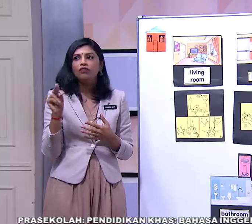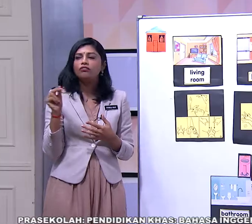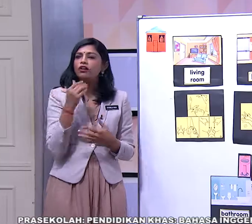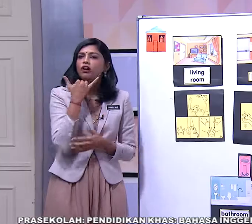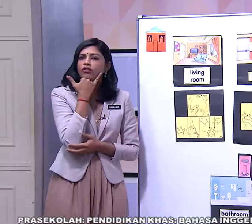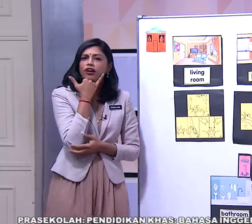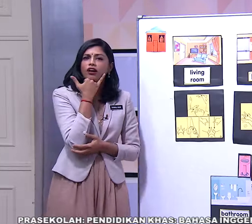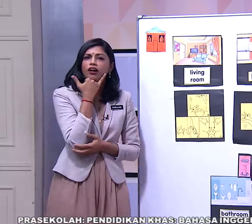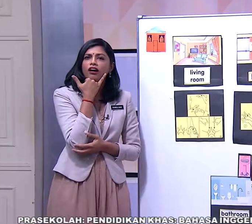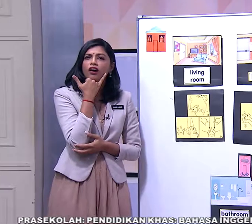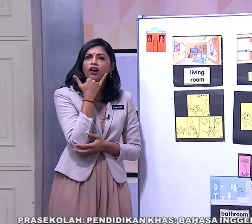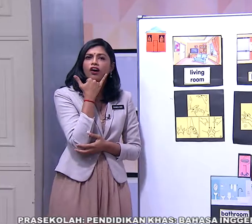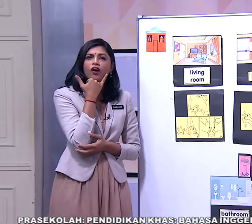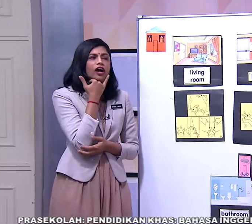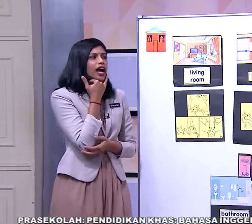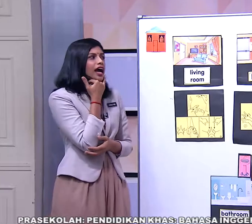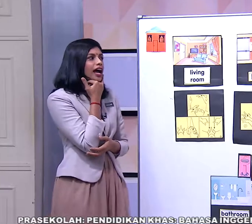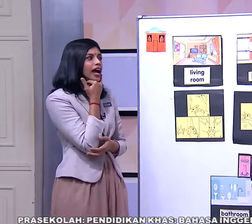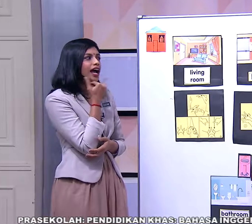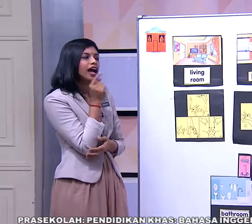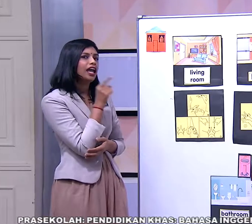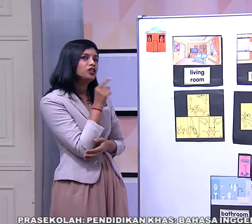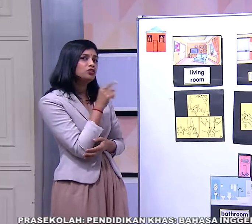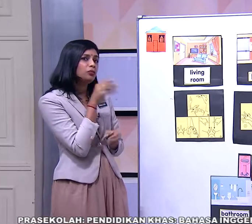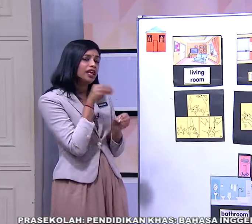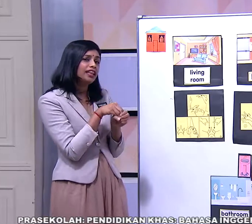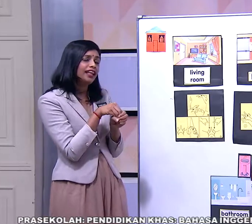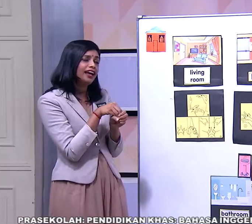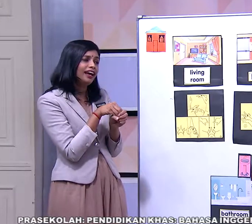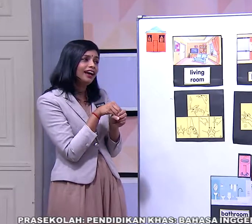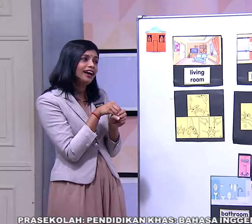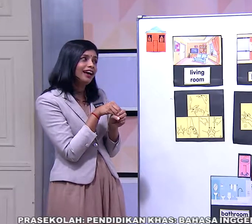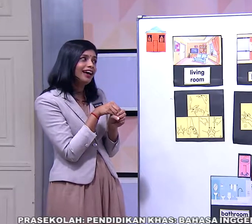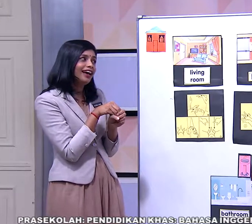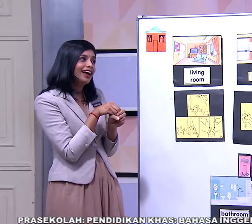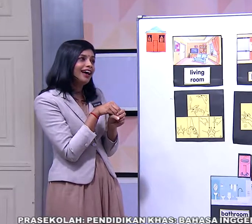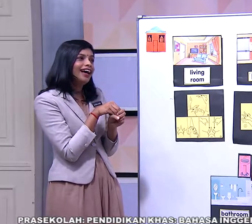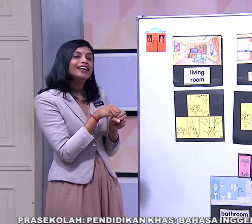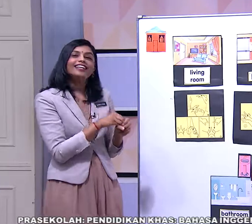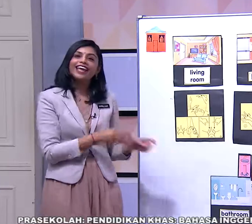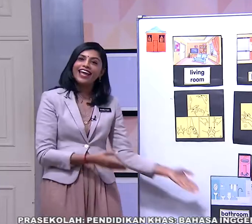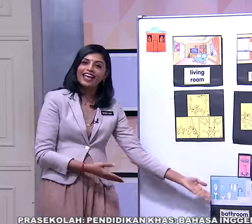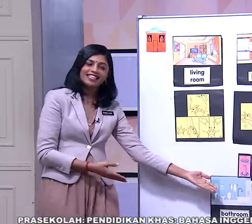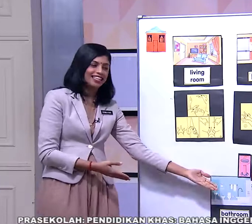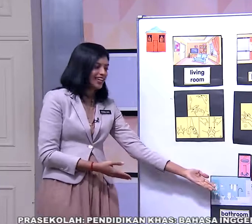wrong, sister, wrong. You are wrong." Okay. It should be in the. In the bathroom. Yes, here.